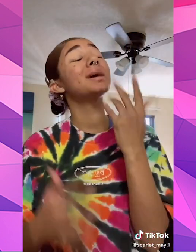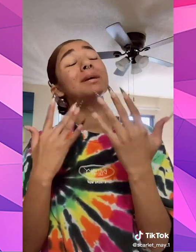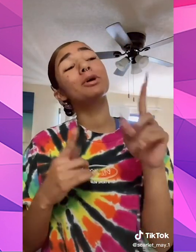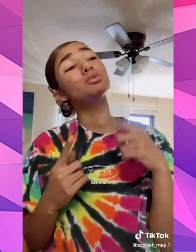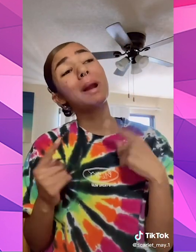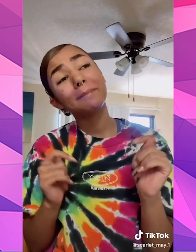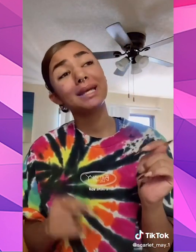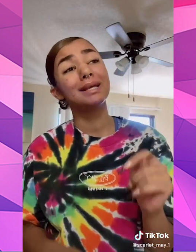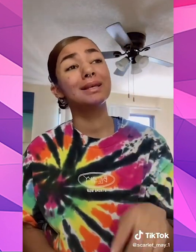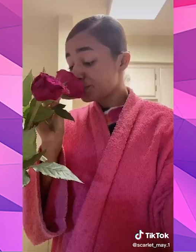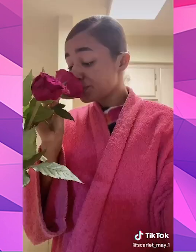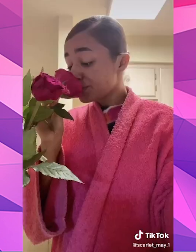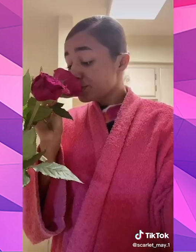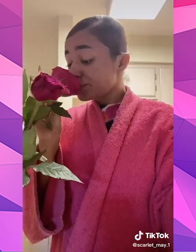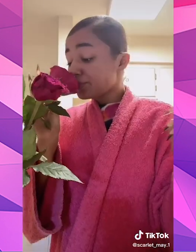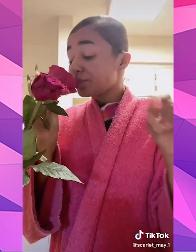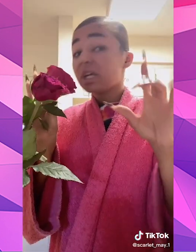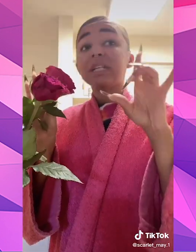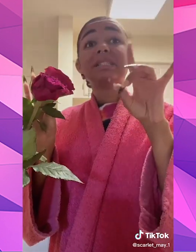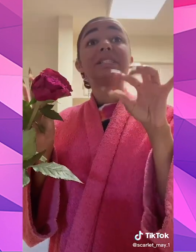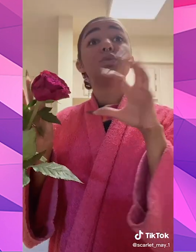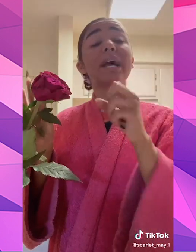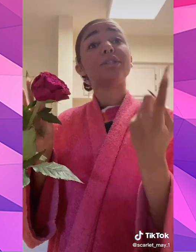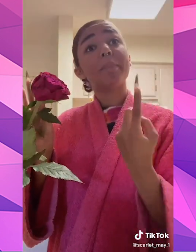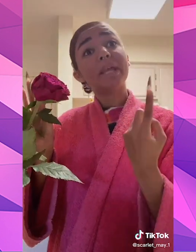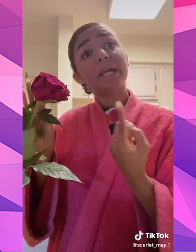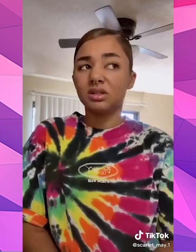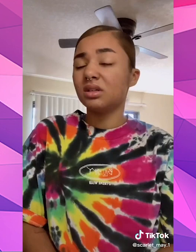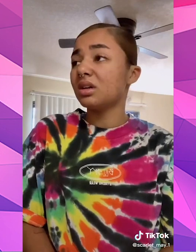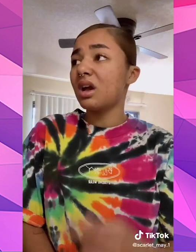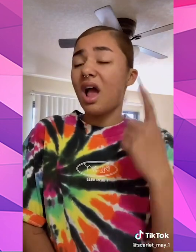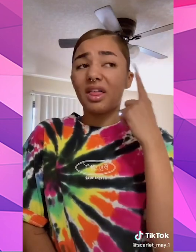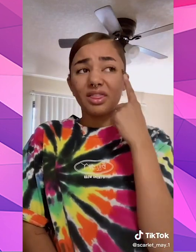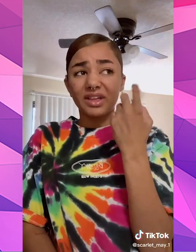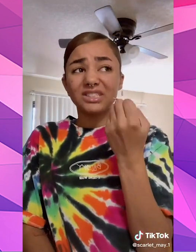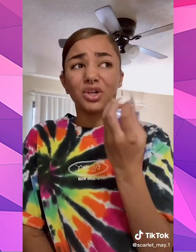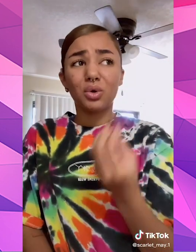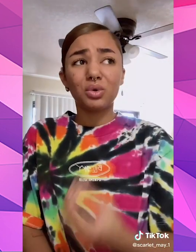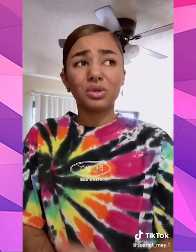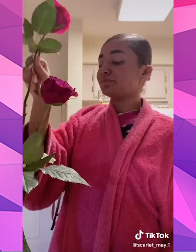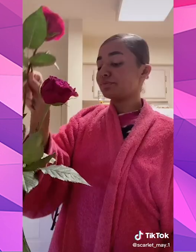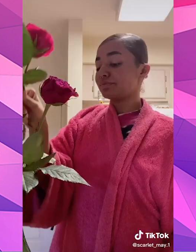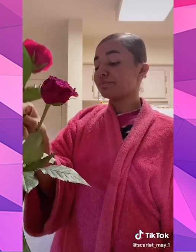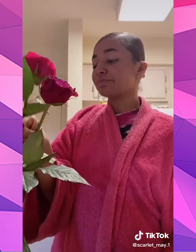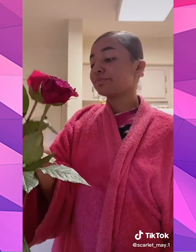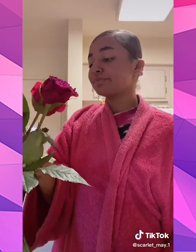Mama, it burns when I pee Did you catch something? I think so